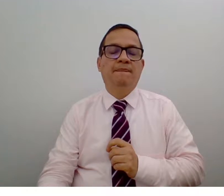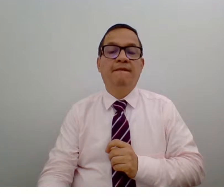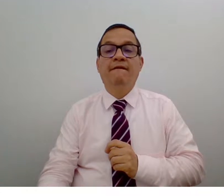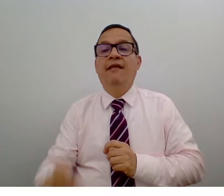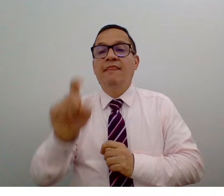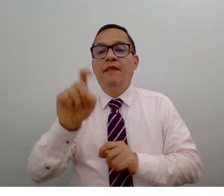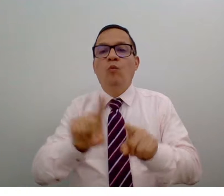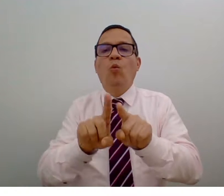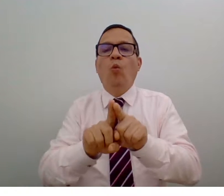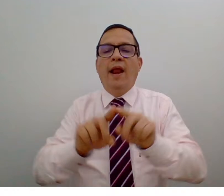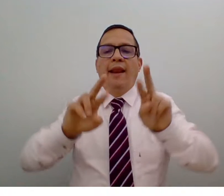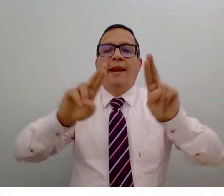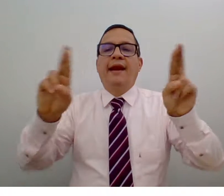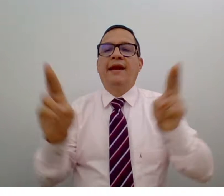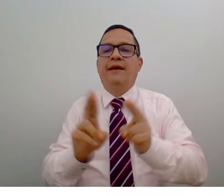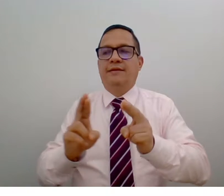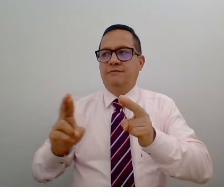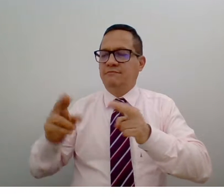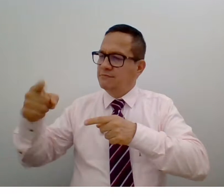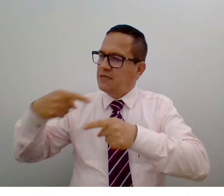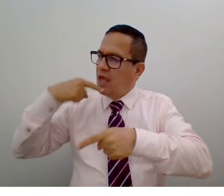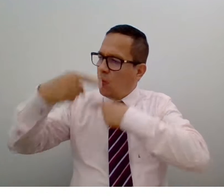follow.